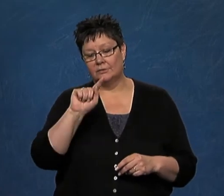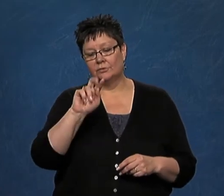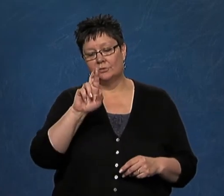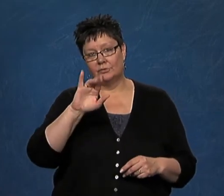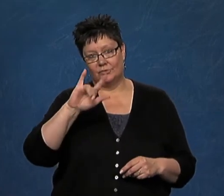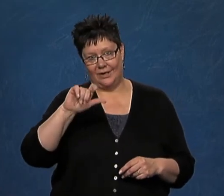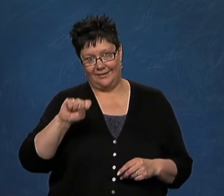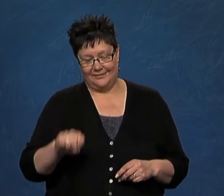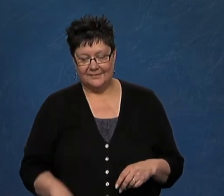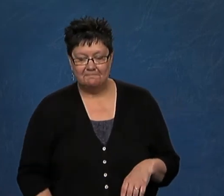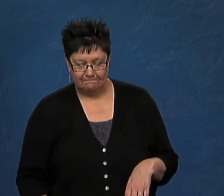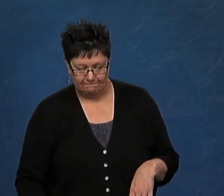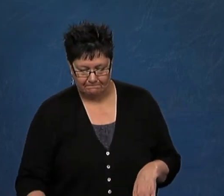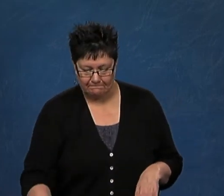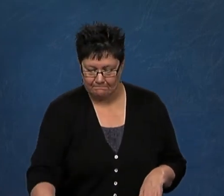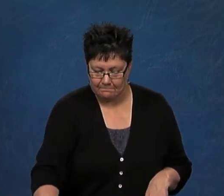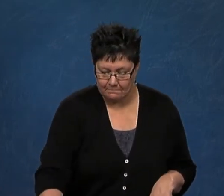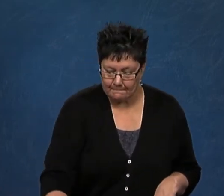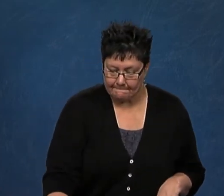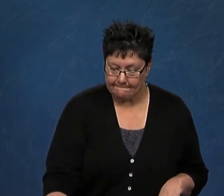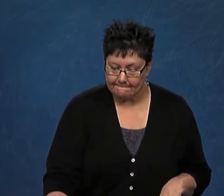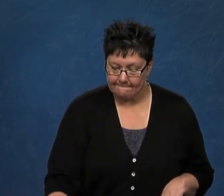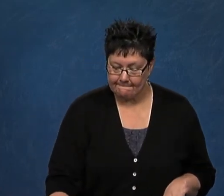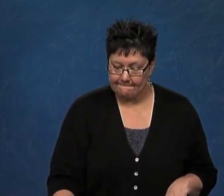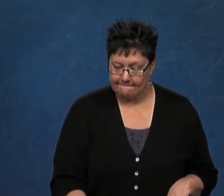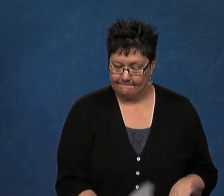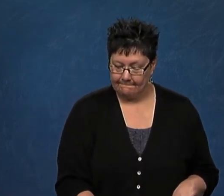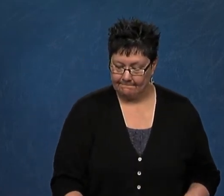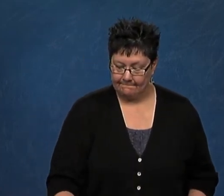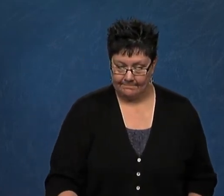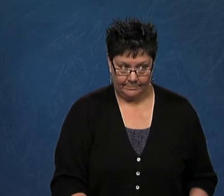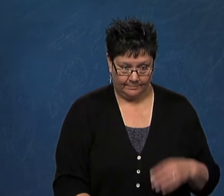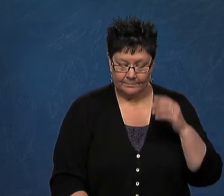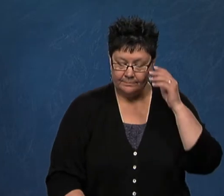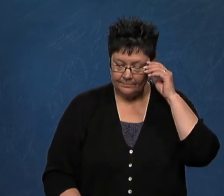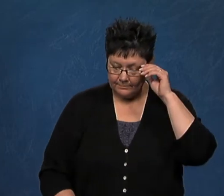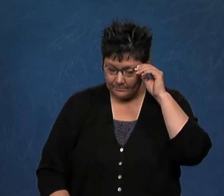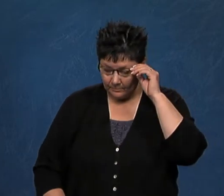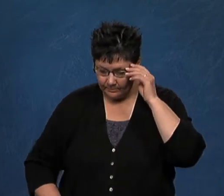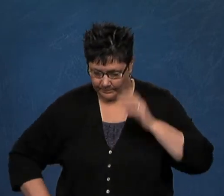it would not be permitted. And it would also not be permitted for trials.